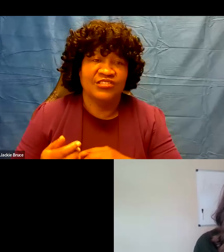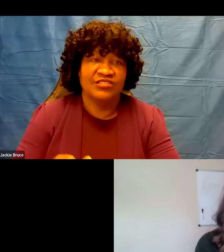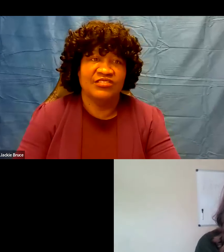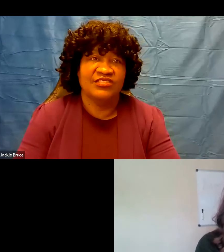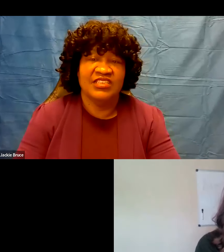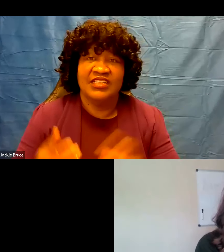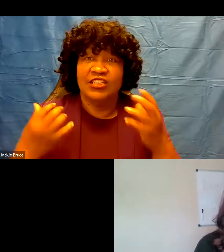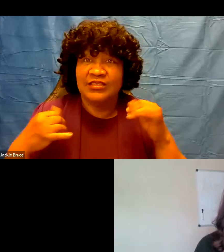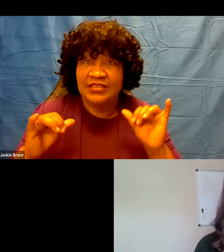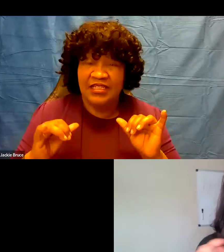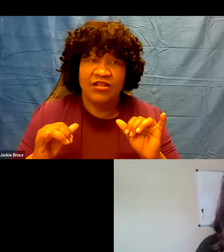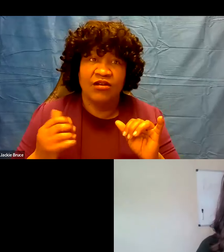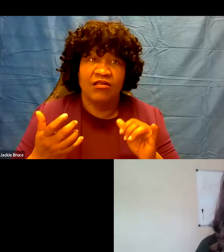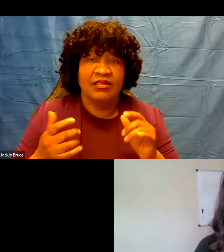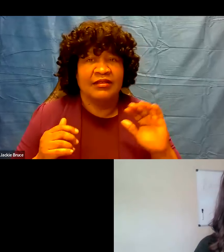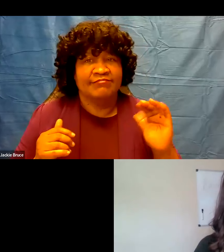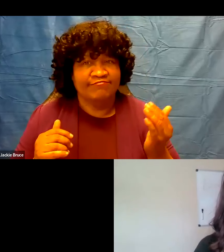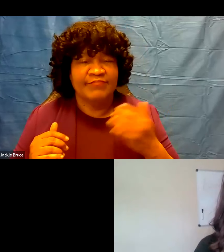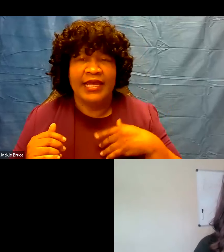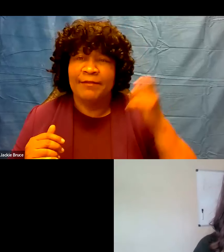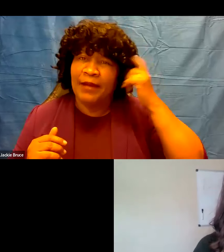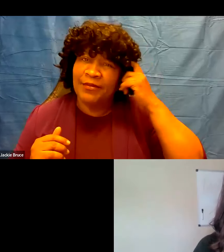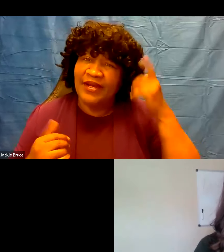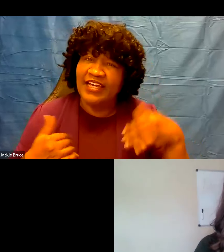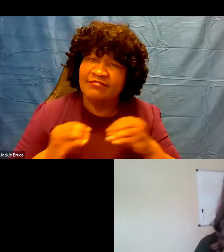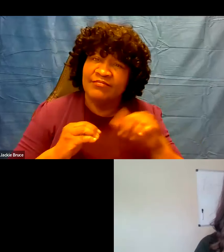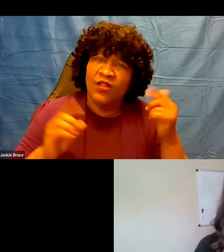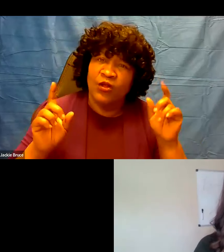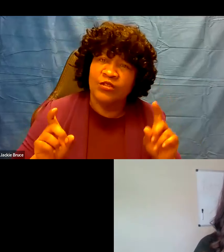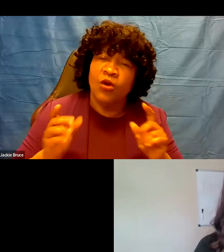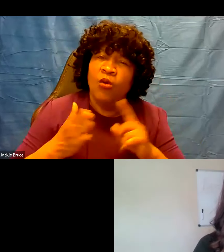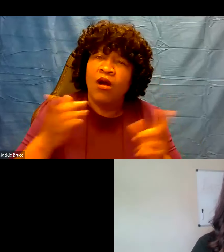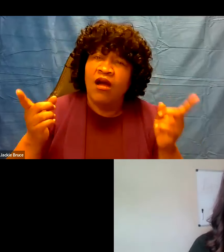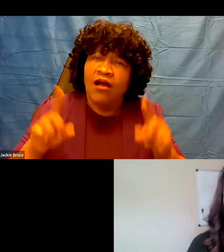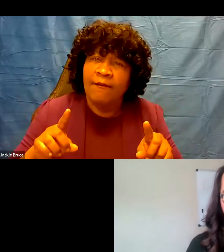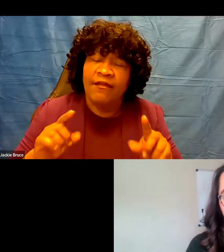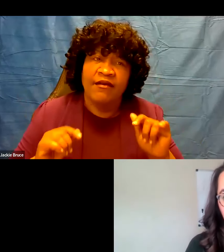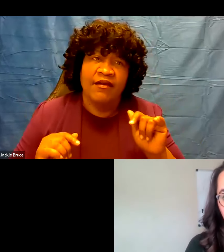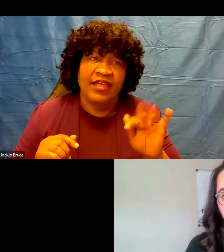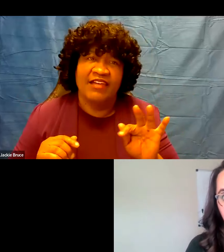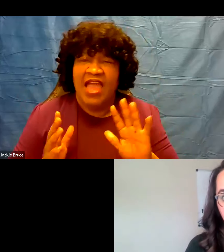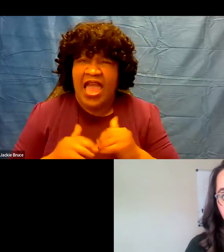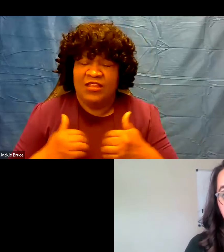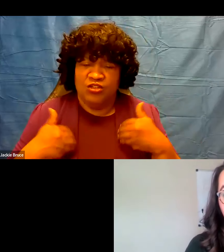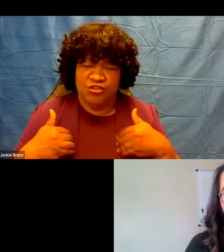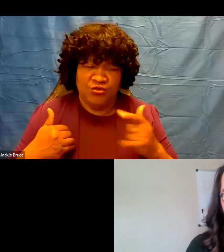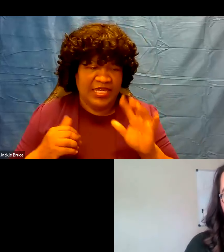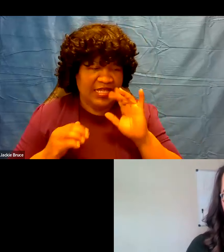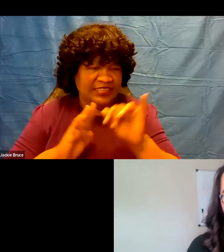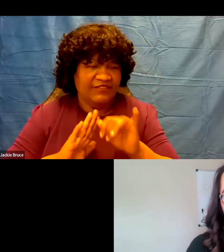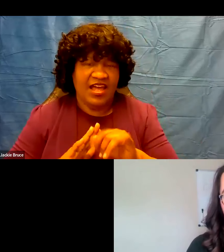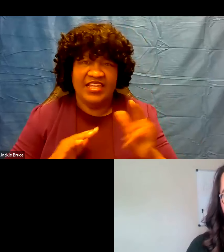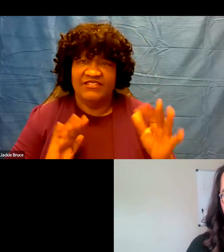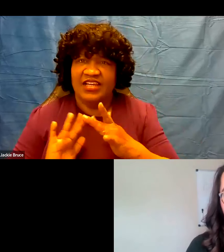there's still an outstanding question in my brain about what happens if how does a youth get identified when they